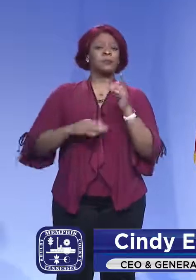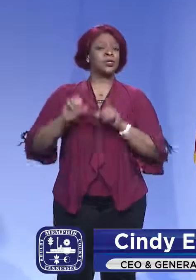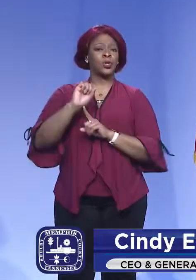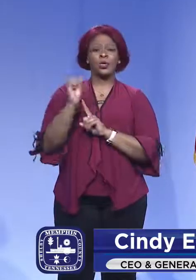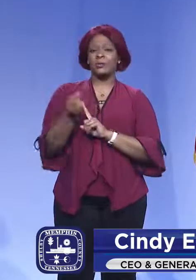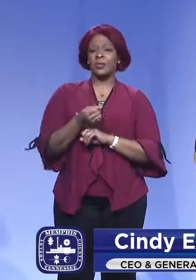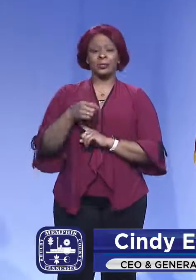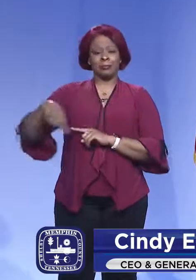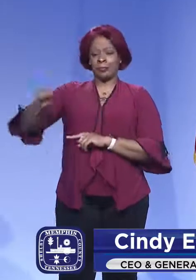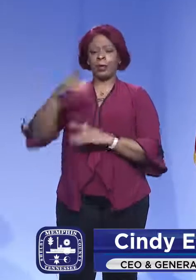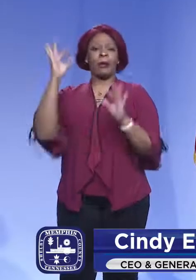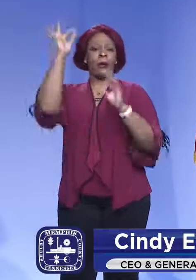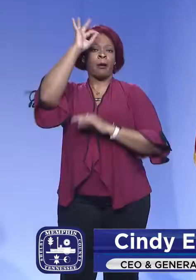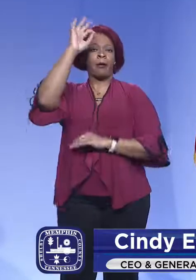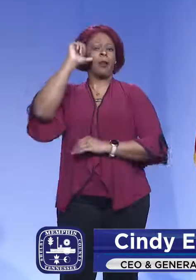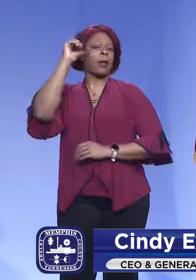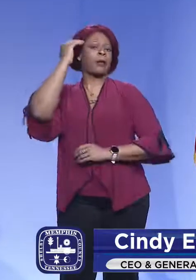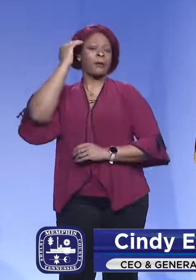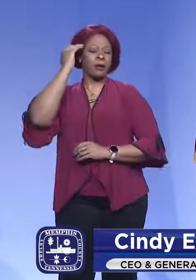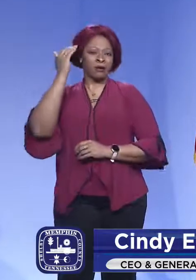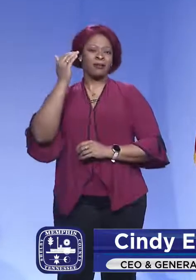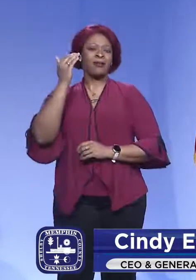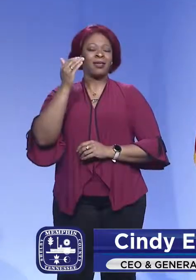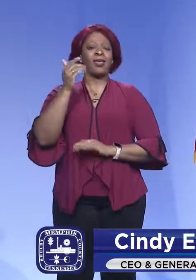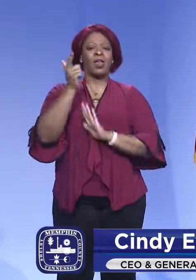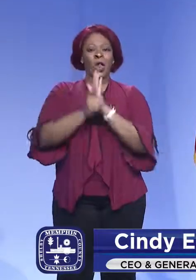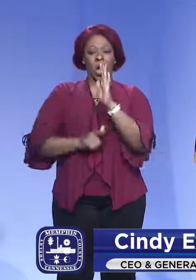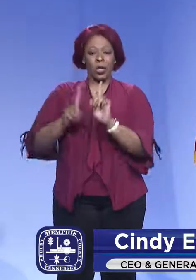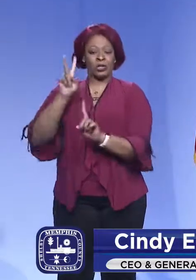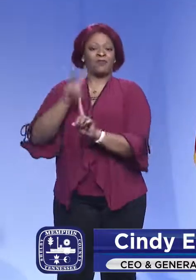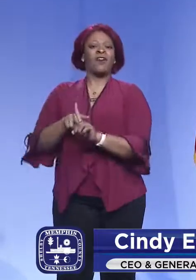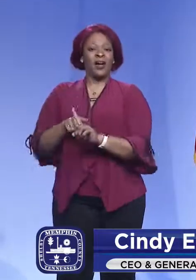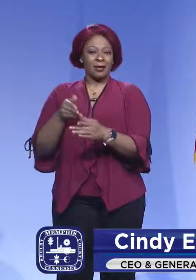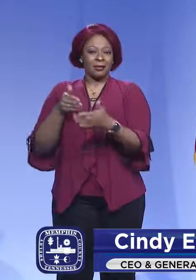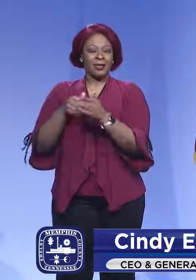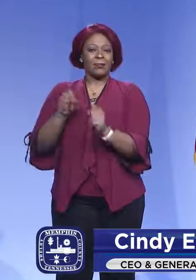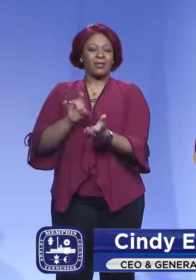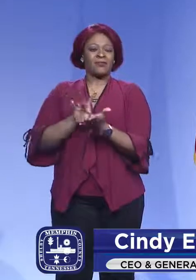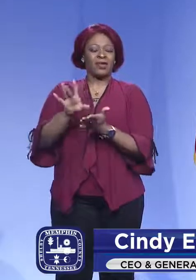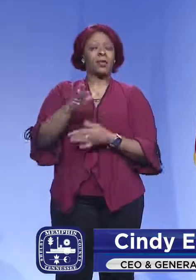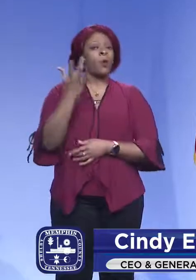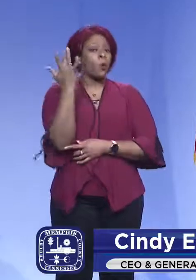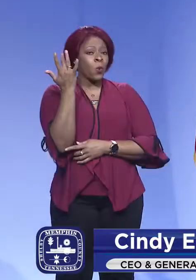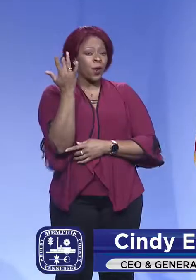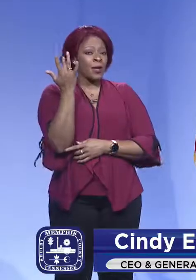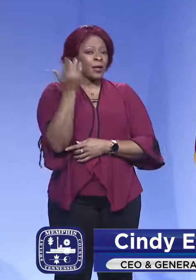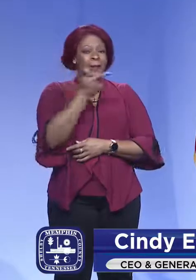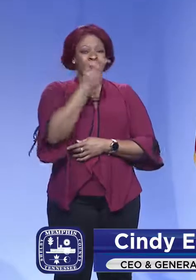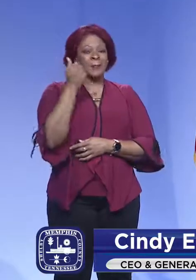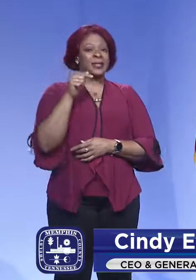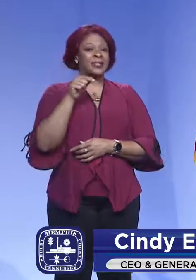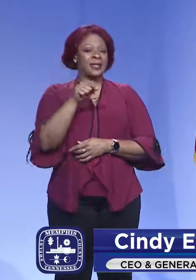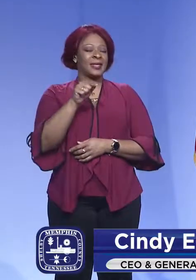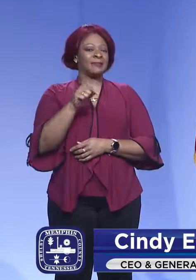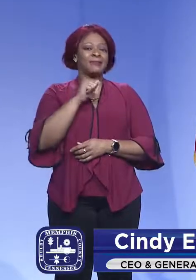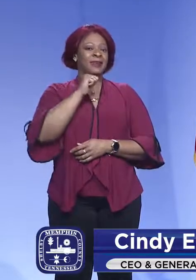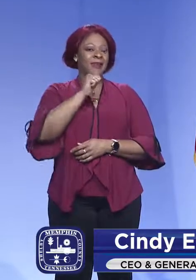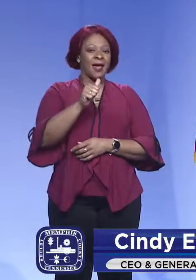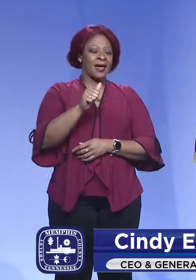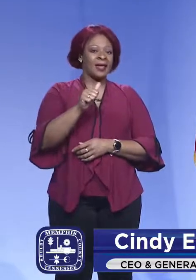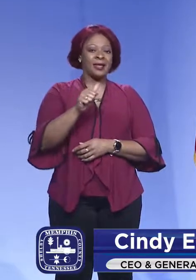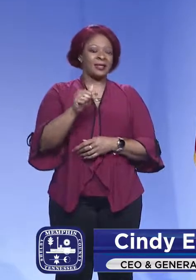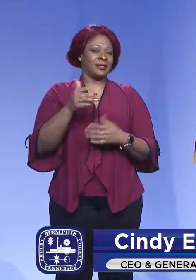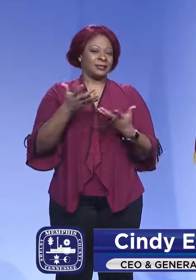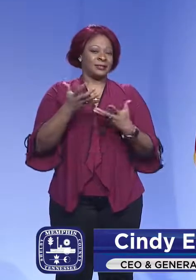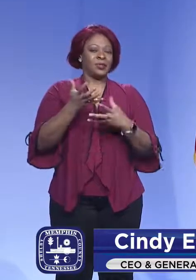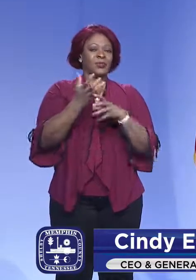circumstances, tenants are not aware that a lawsuit has been filed. Whether that is because the notice itself has not been